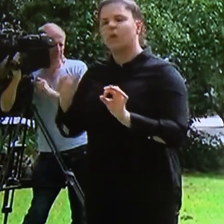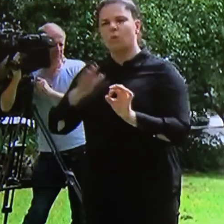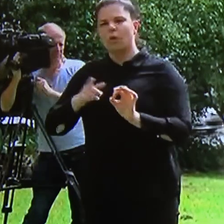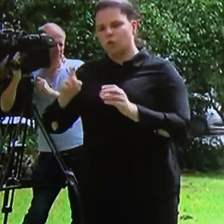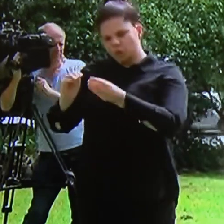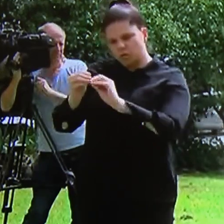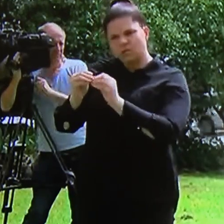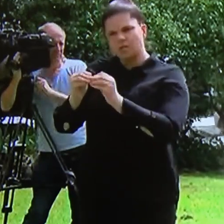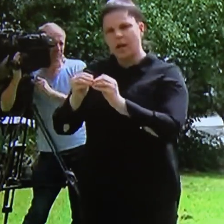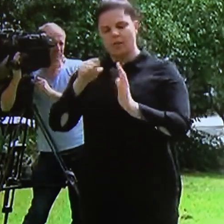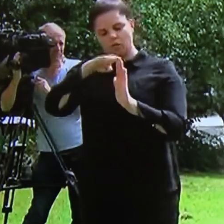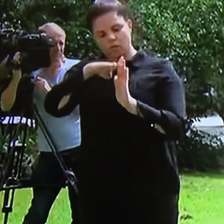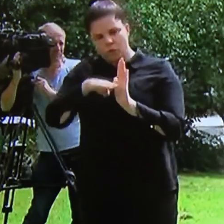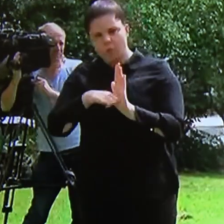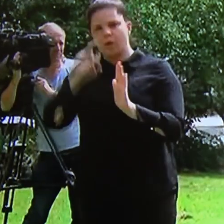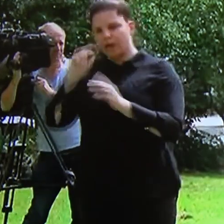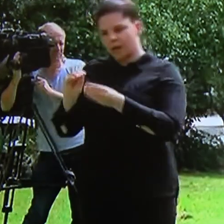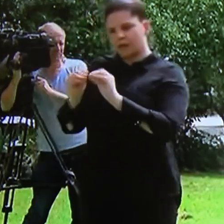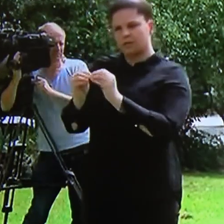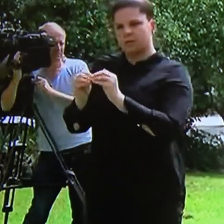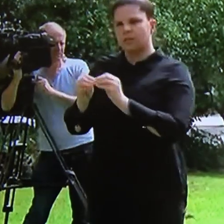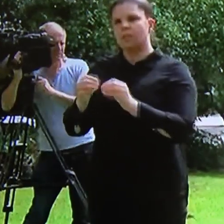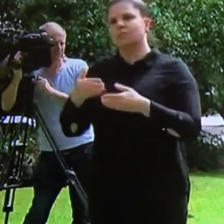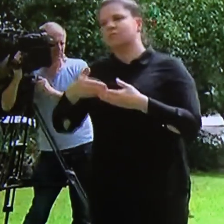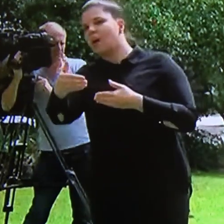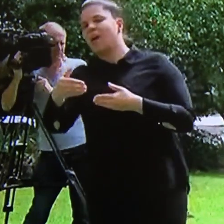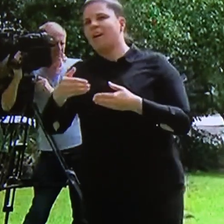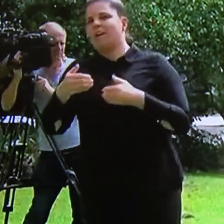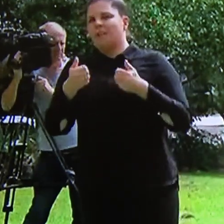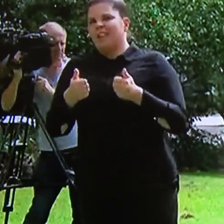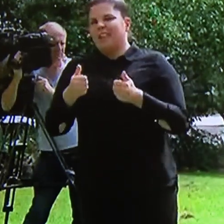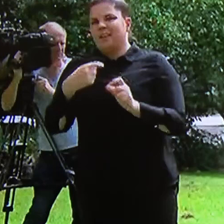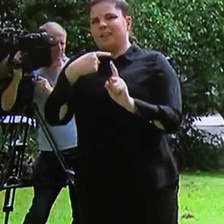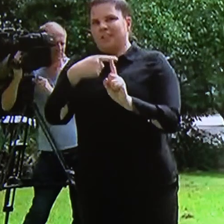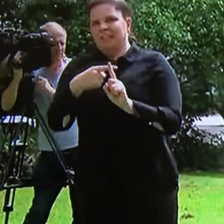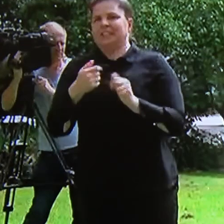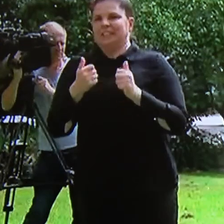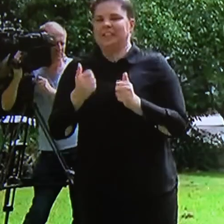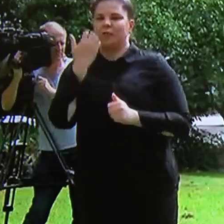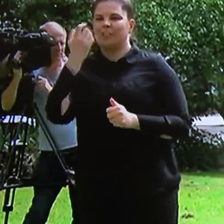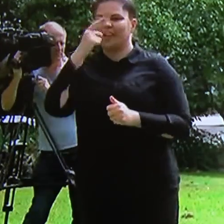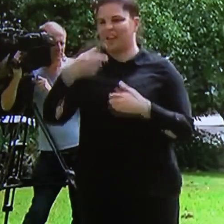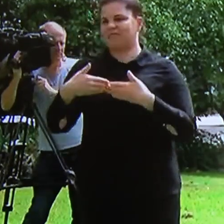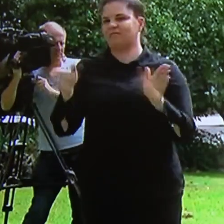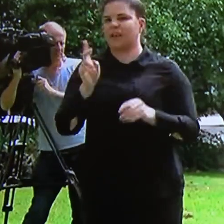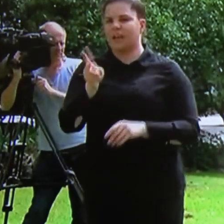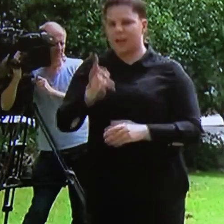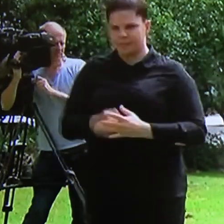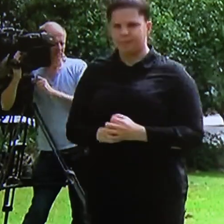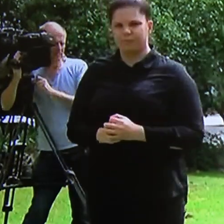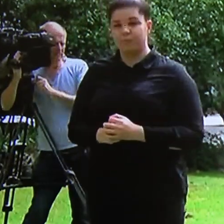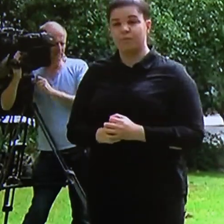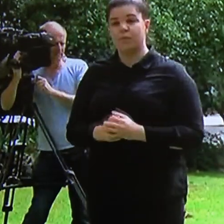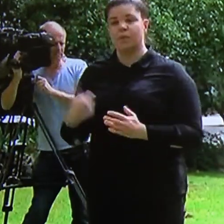An outcome to be able to say, I will be able to open. So one of the chief emphases of this package is mediation. And